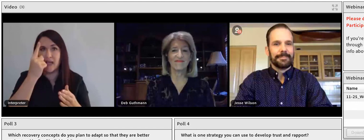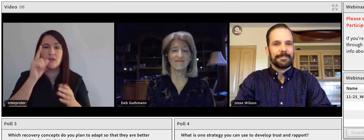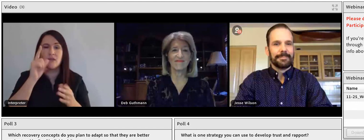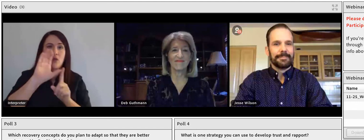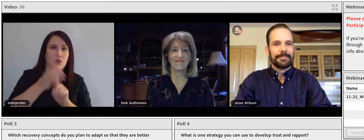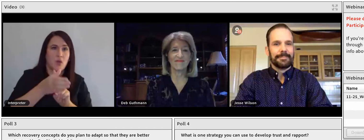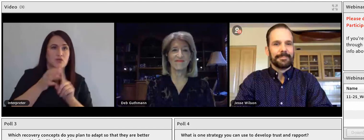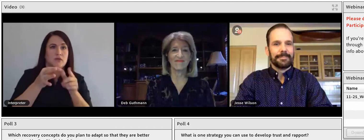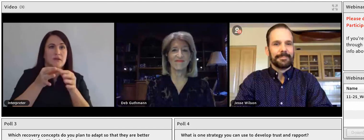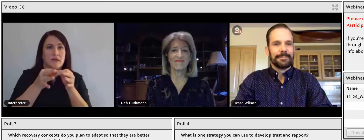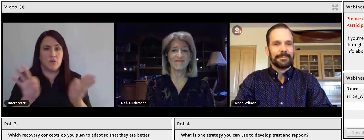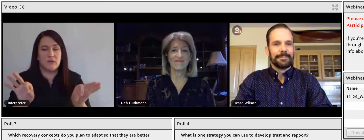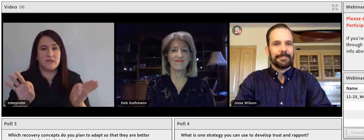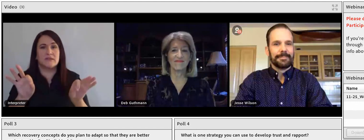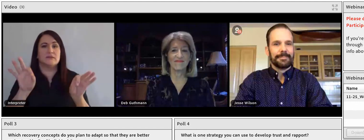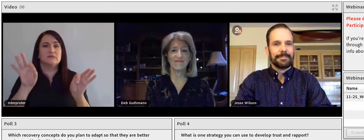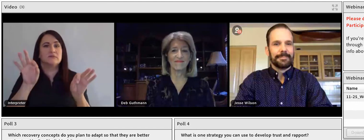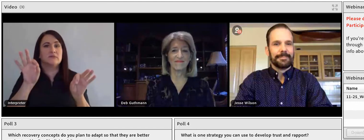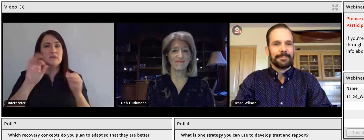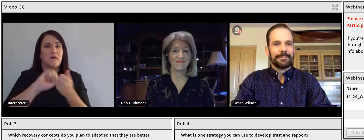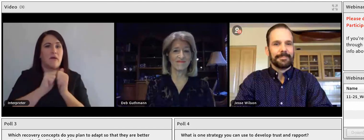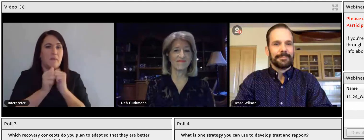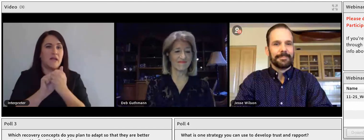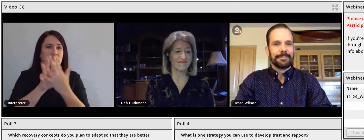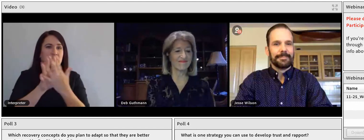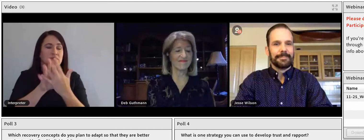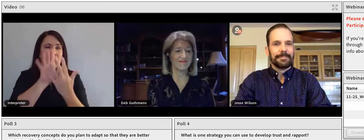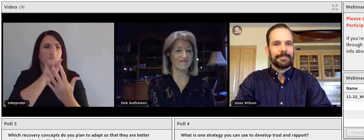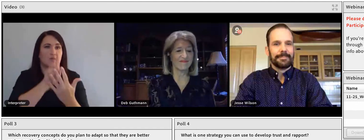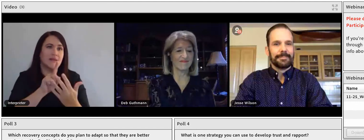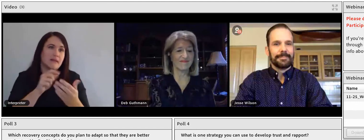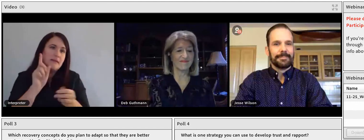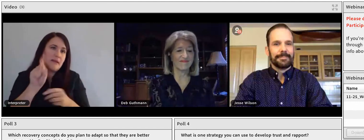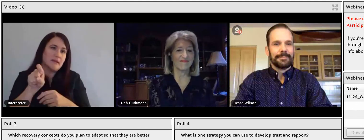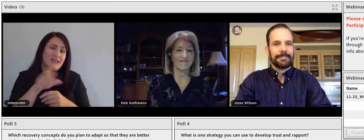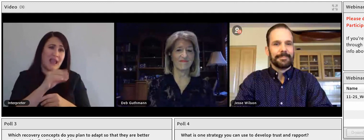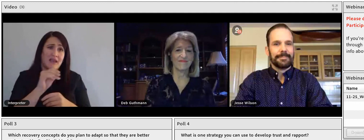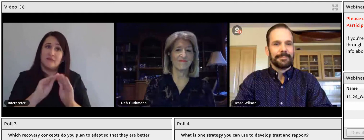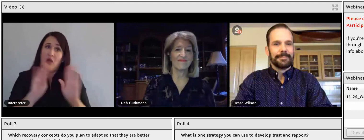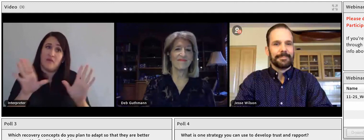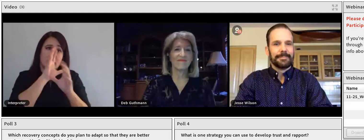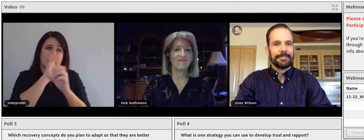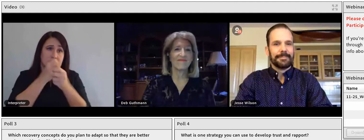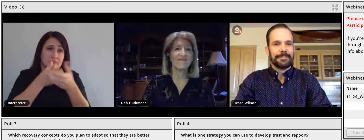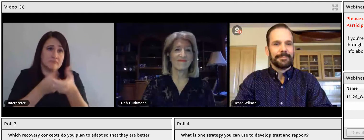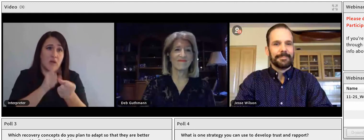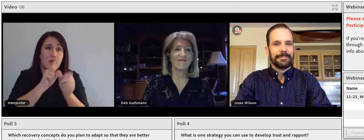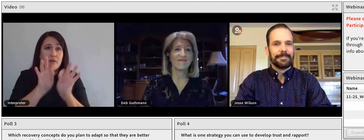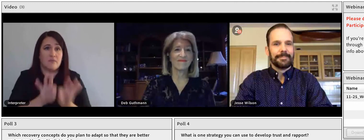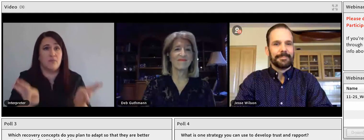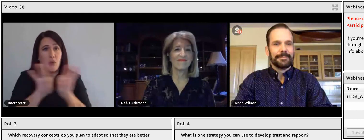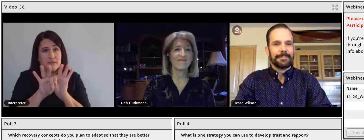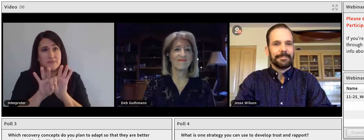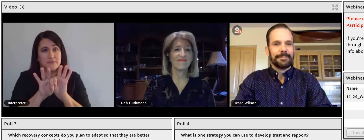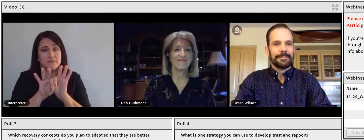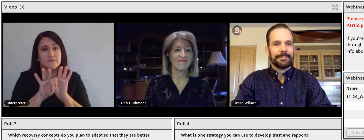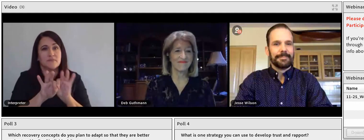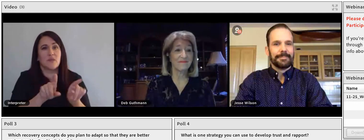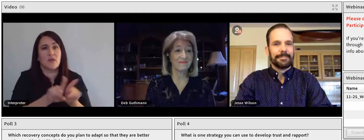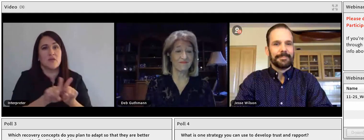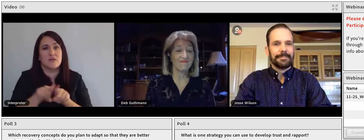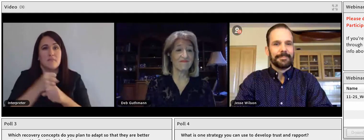linguistic accommodations that are necessary. And absolutely that confidentiality is important, I see someone saying, and